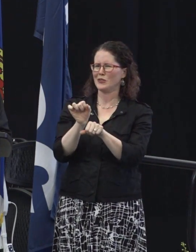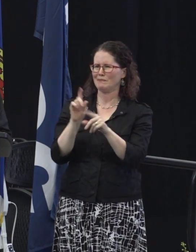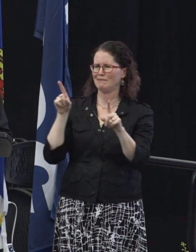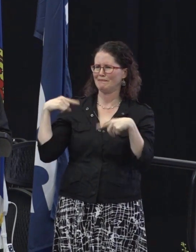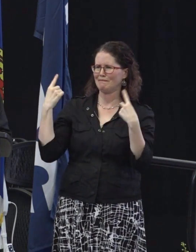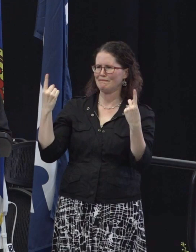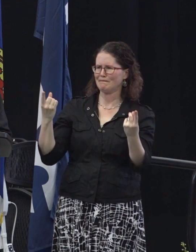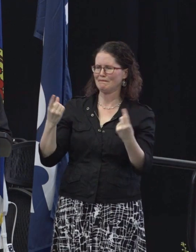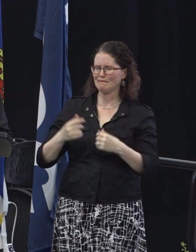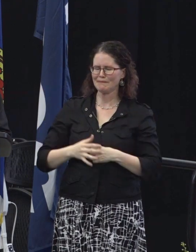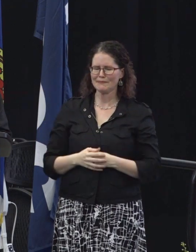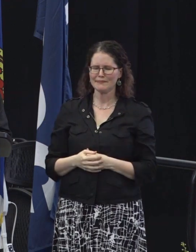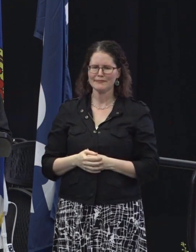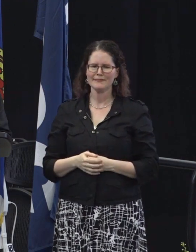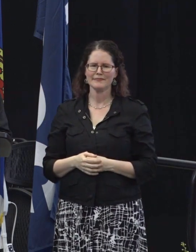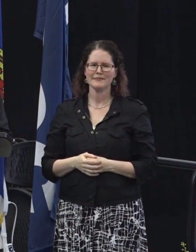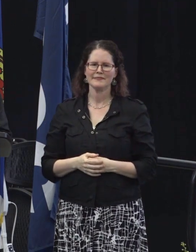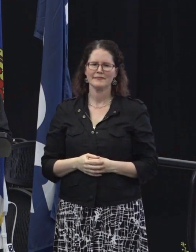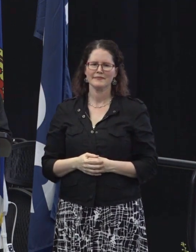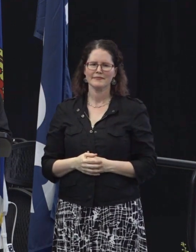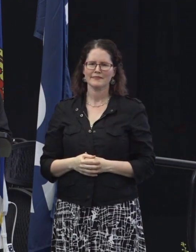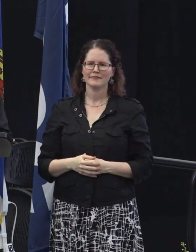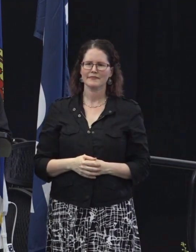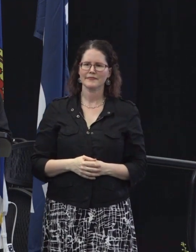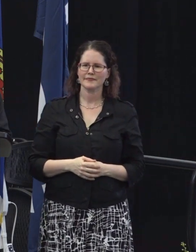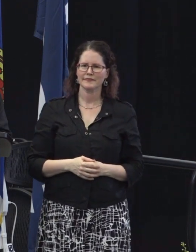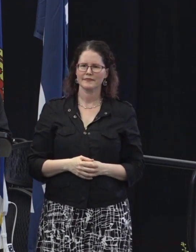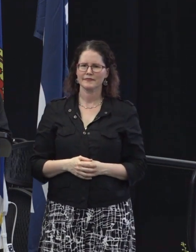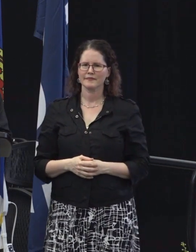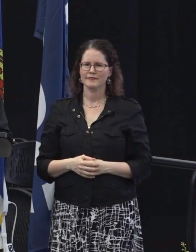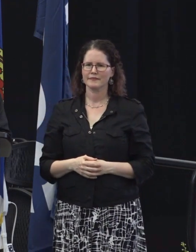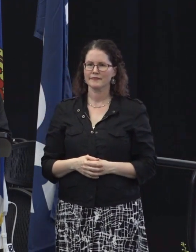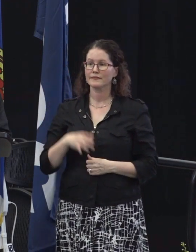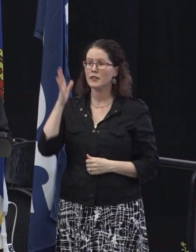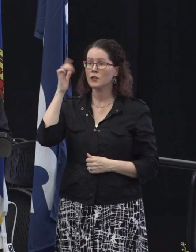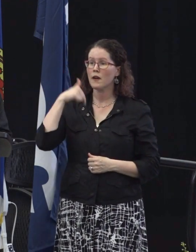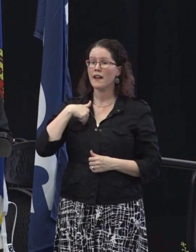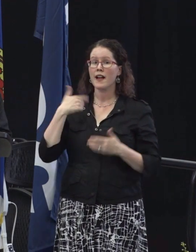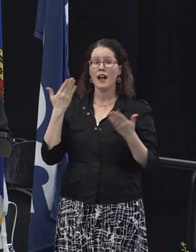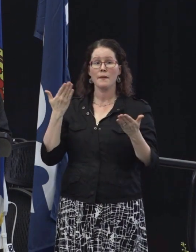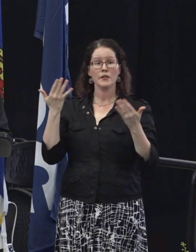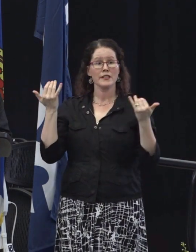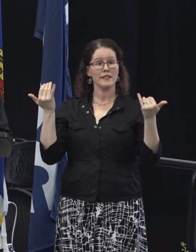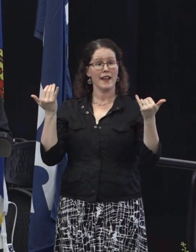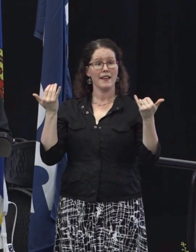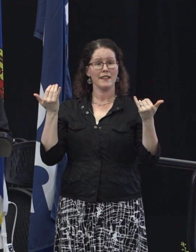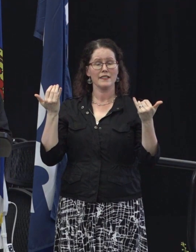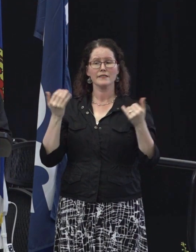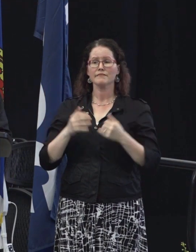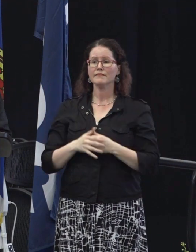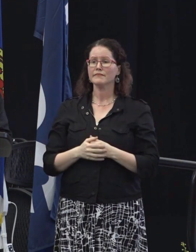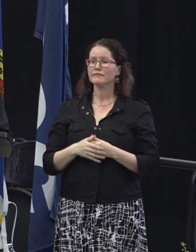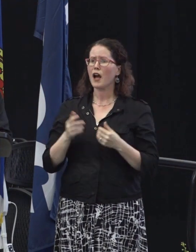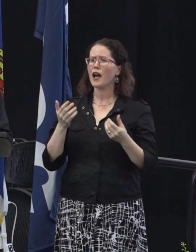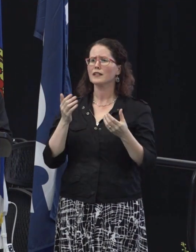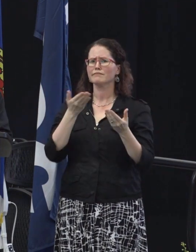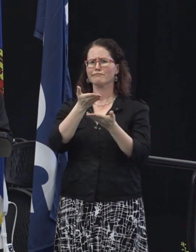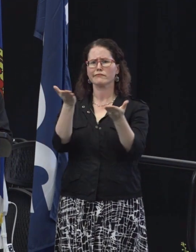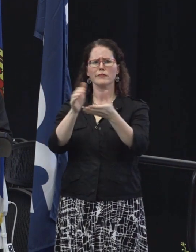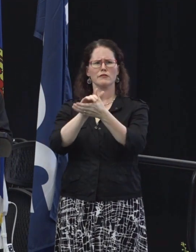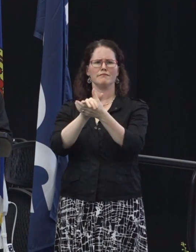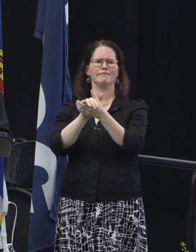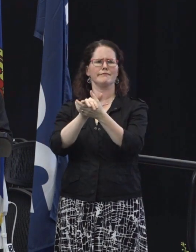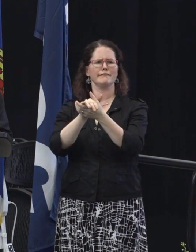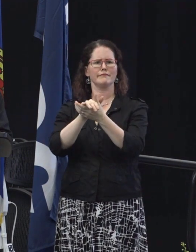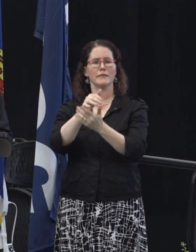I have to say that my main reason for being here today is to offer my congratulations to the graduates, to